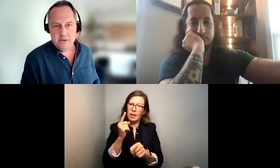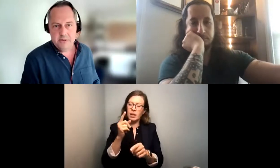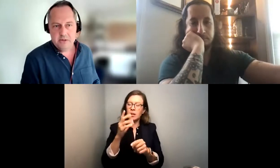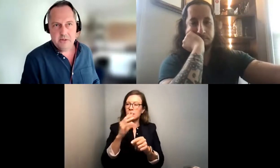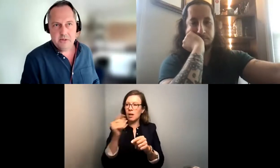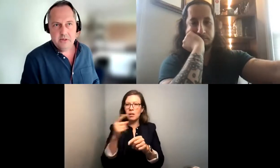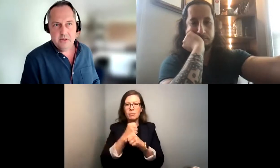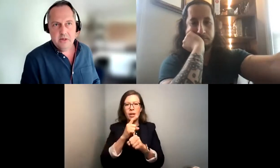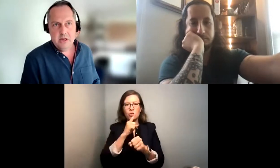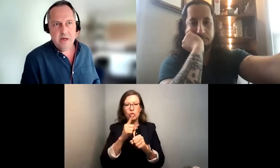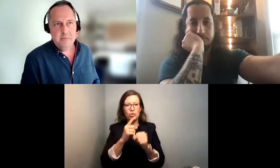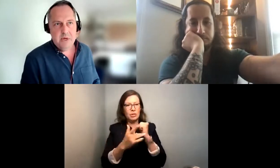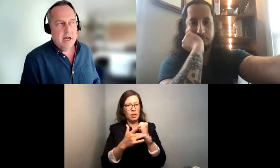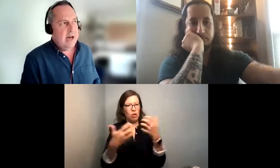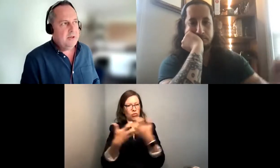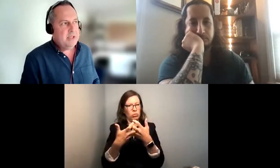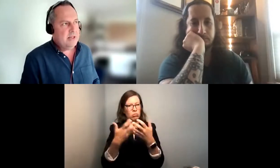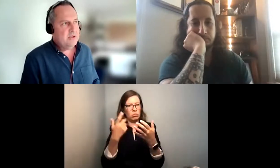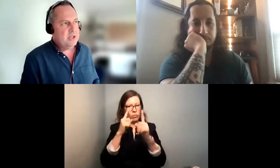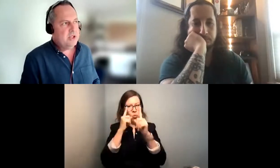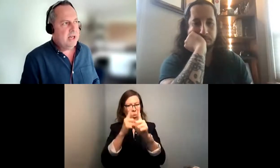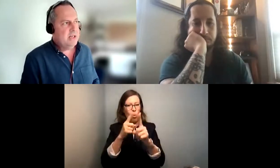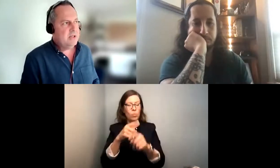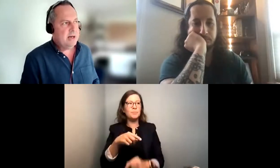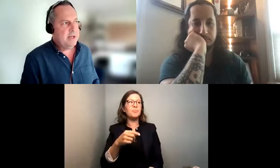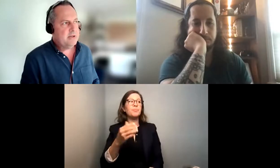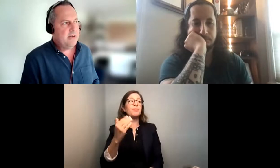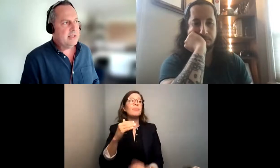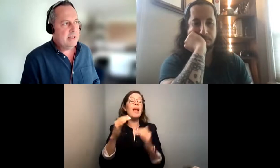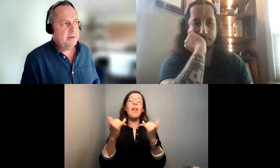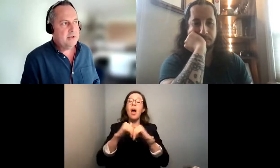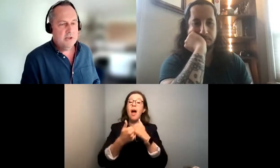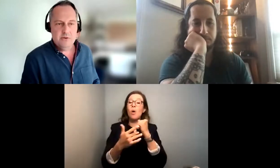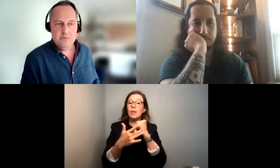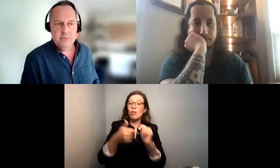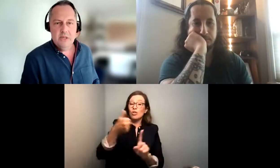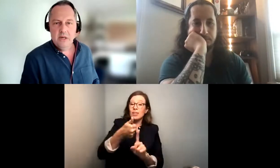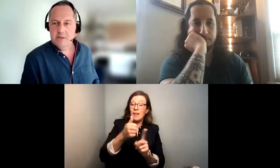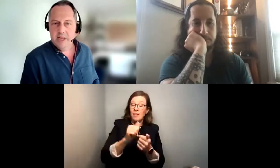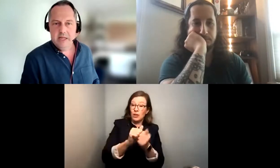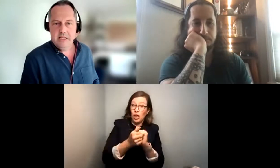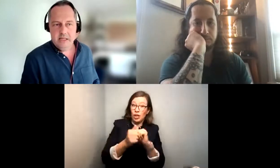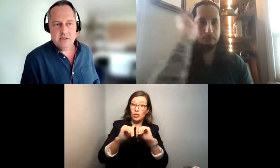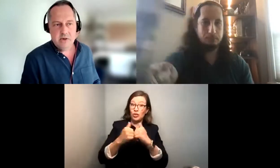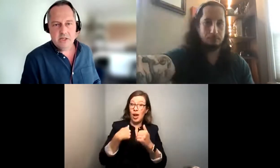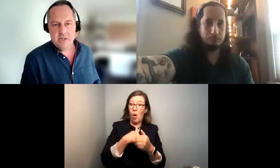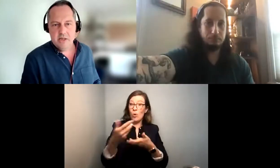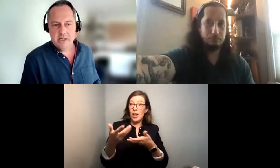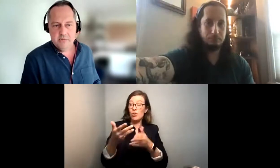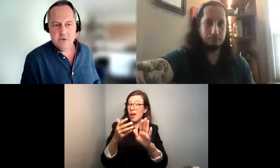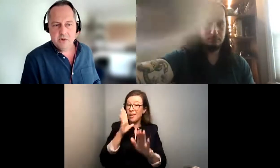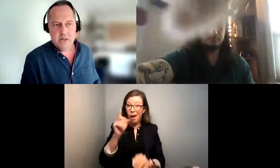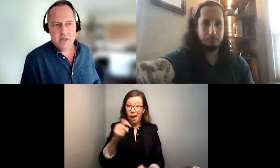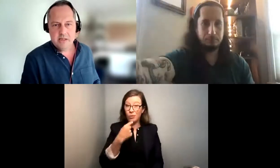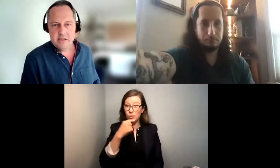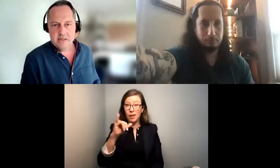fit for purpose. How the technology has changed how we interact. I tell you, Zoom has made interaction